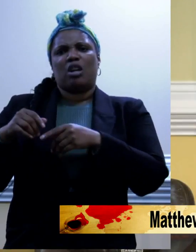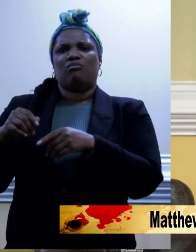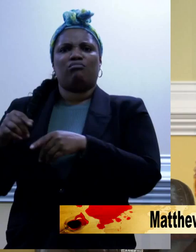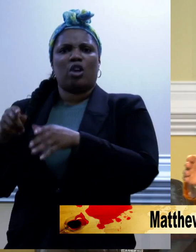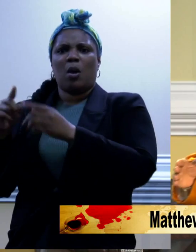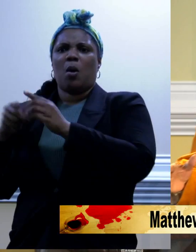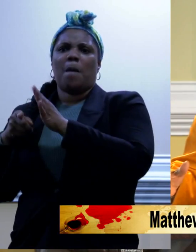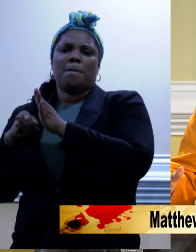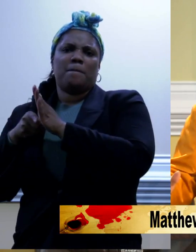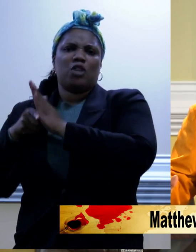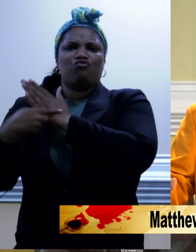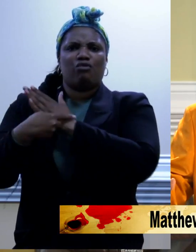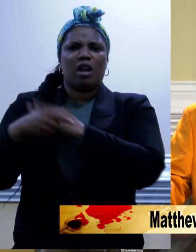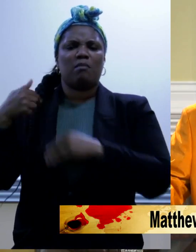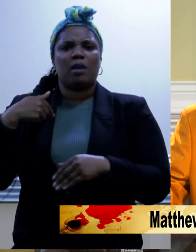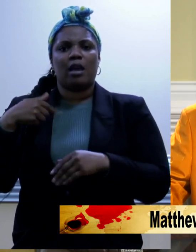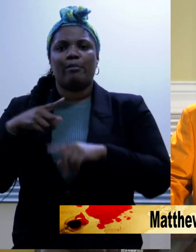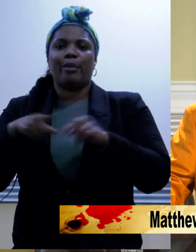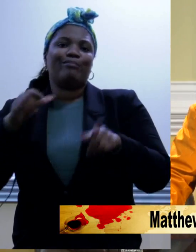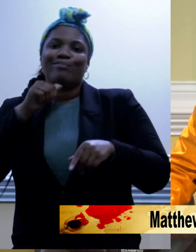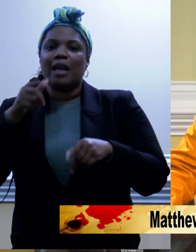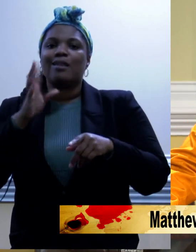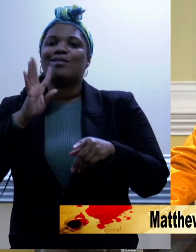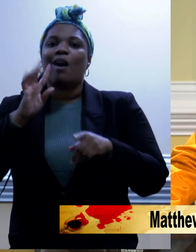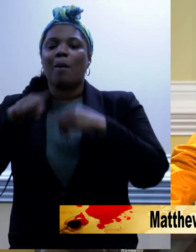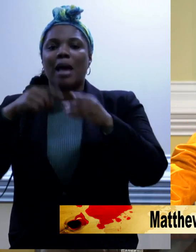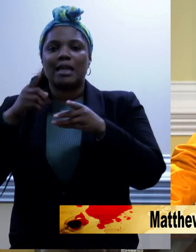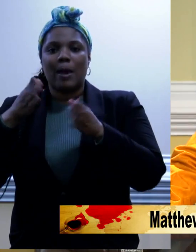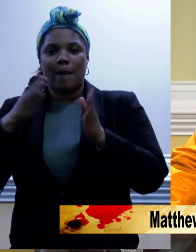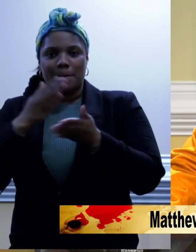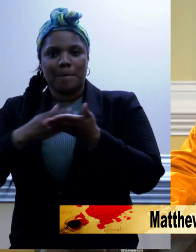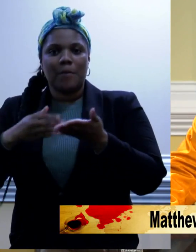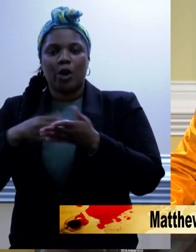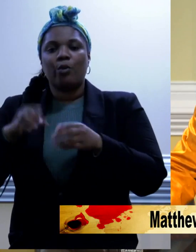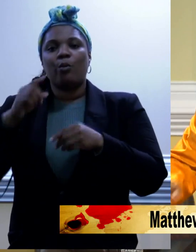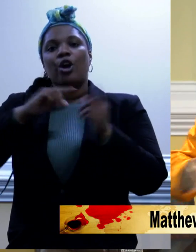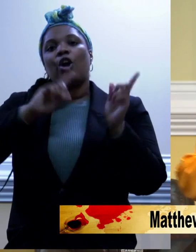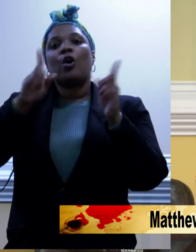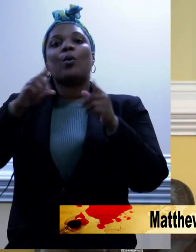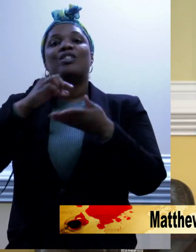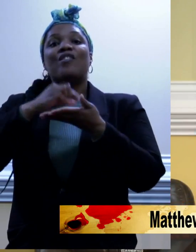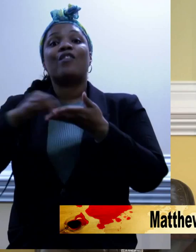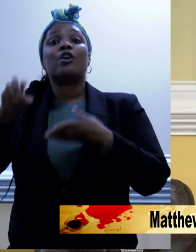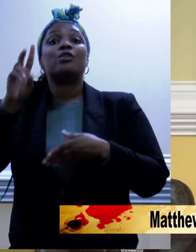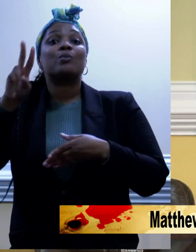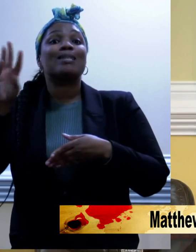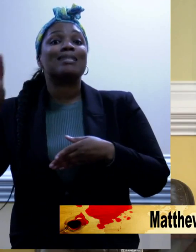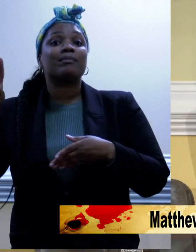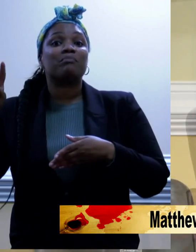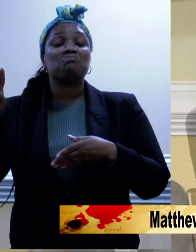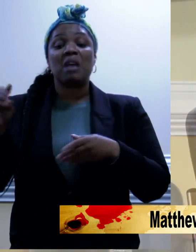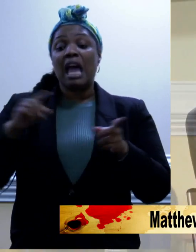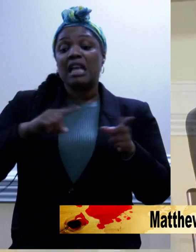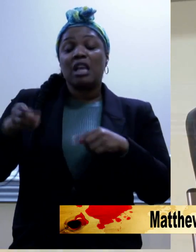He sat down with the 12. Now skip now to verse 26. Verse 26. And go ahead.